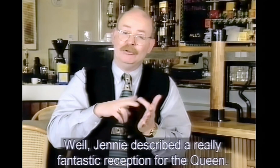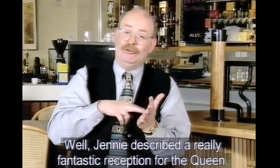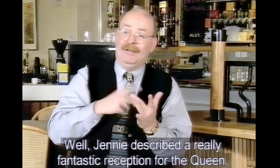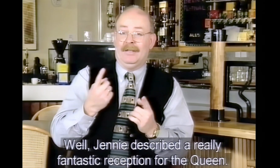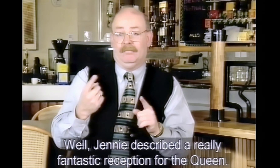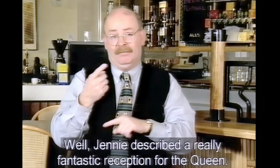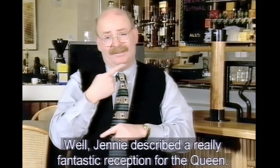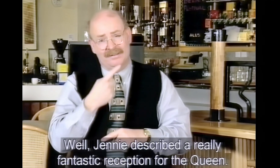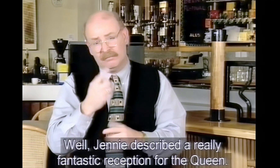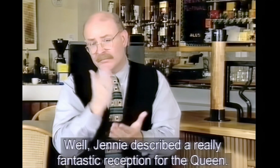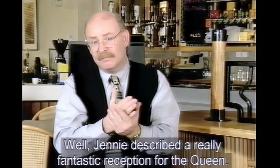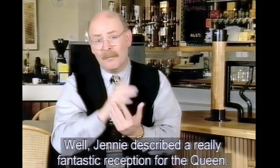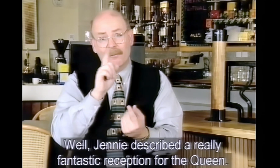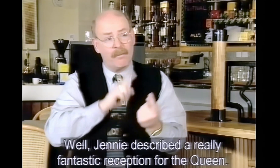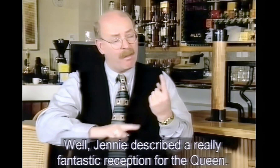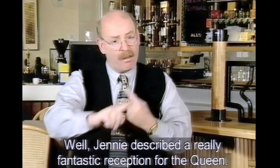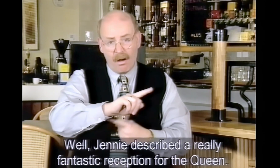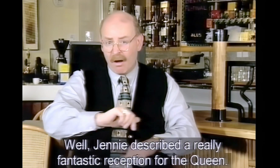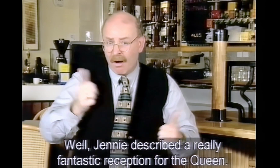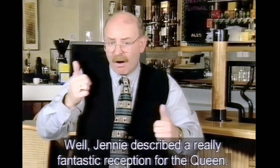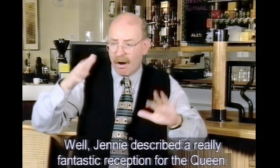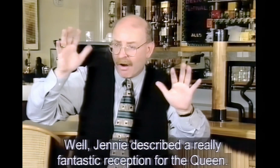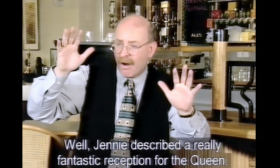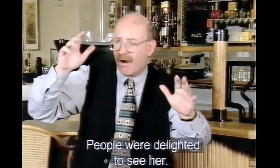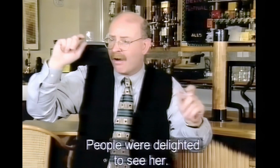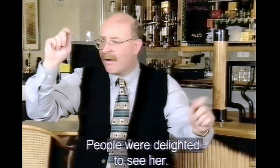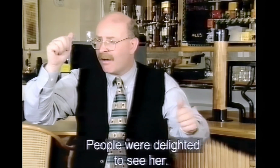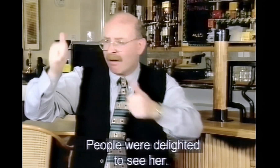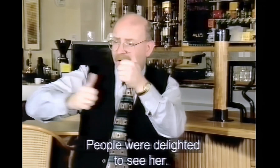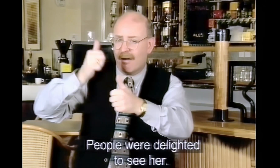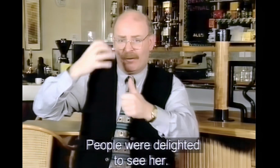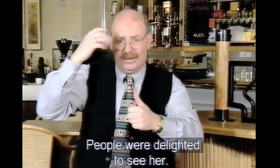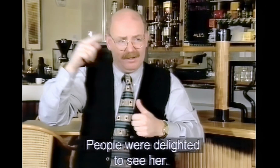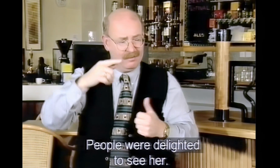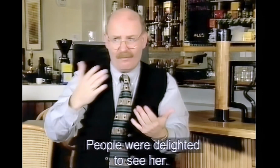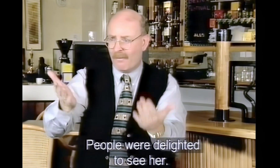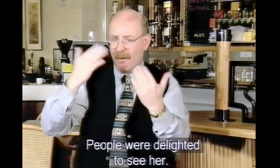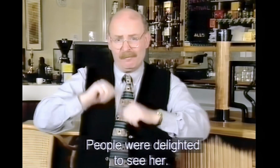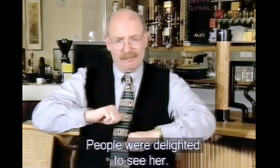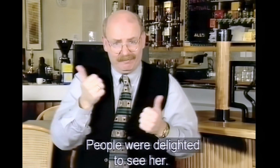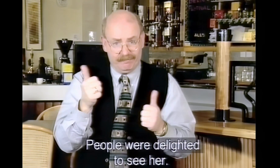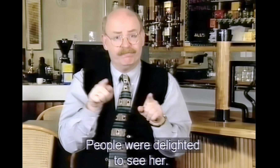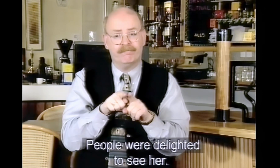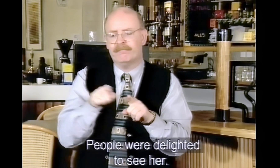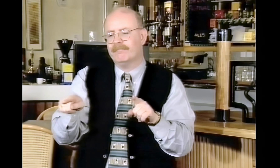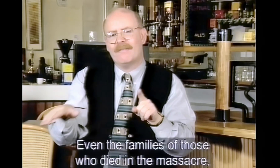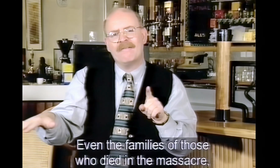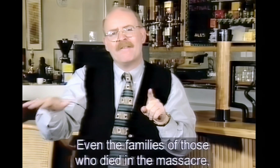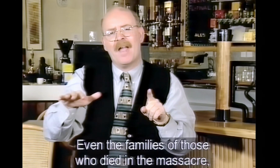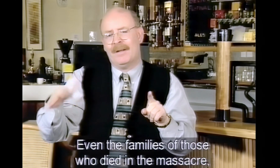Jenny described a really fantastic reception for the Queen here. People were delighted to see her. Even the families of those who died